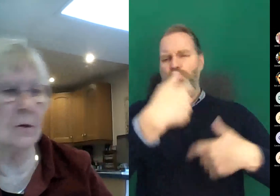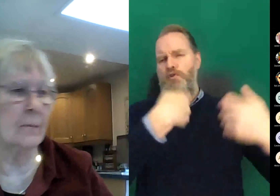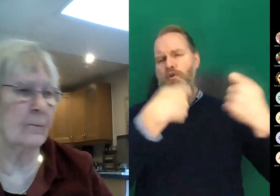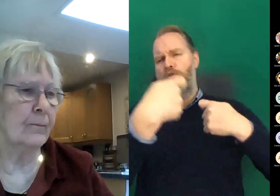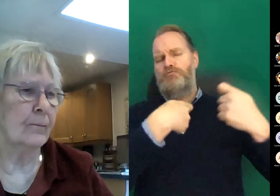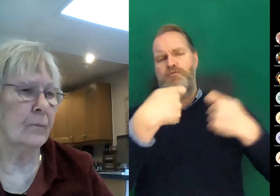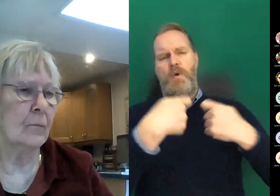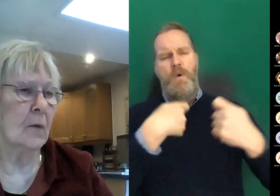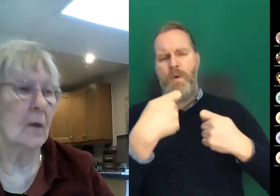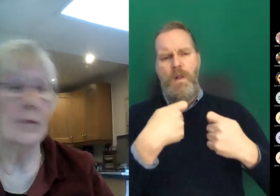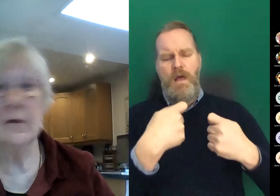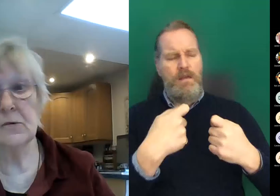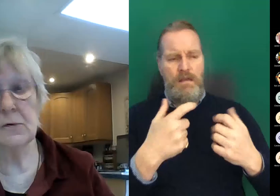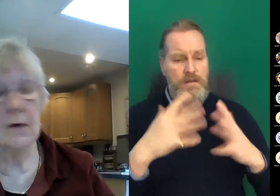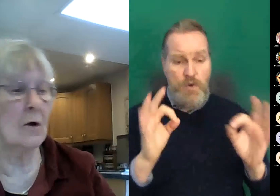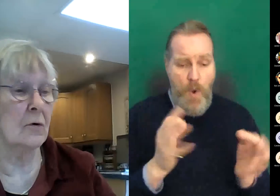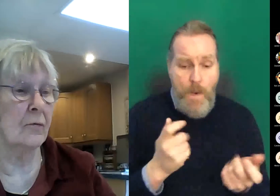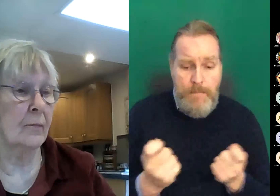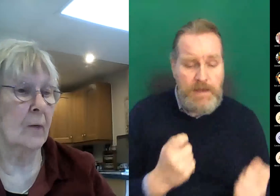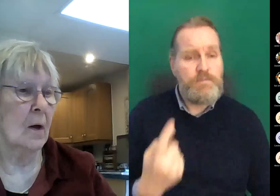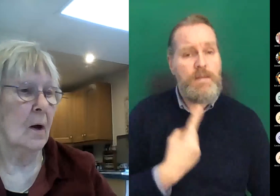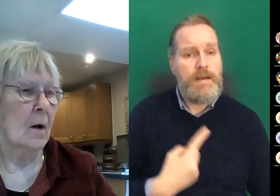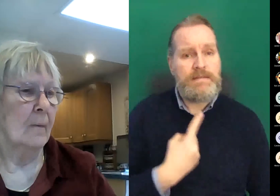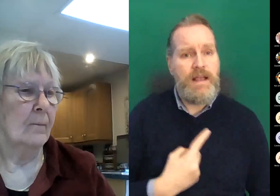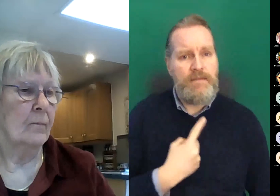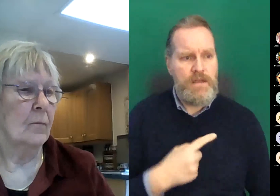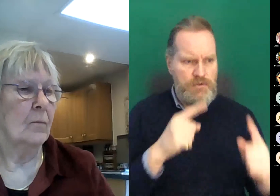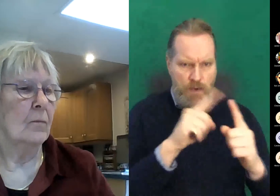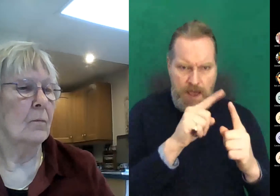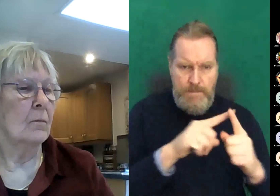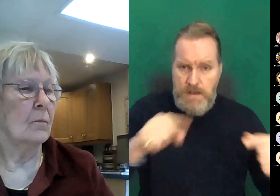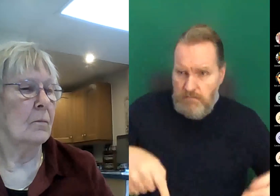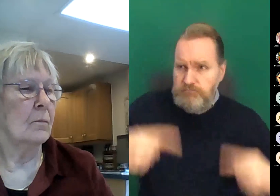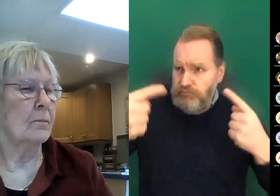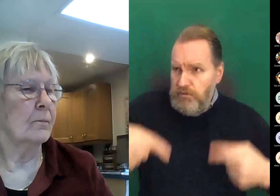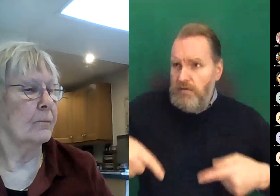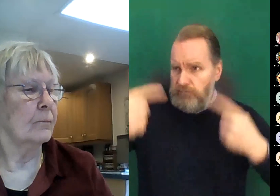on management. This was unheard of.